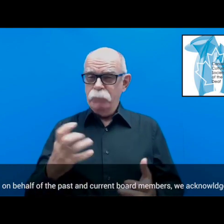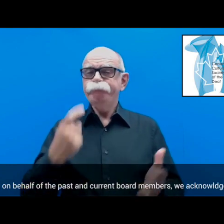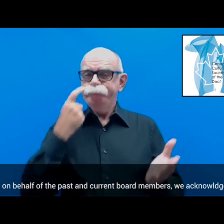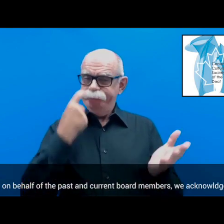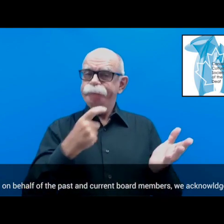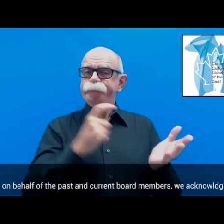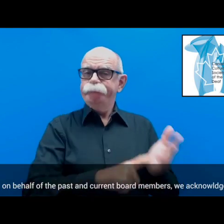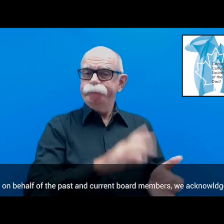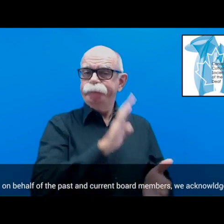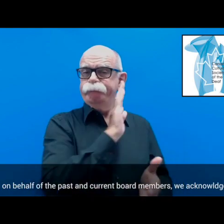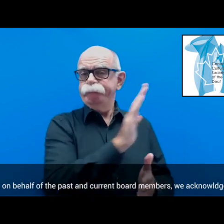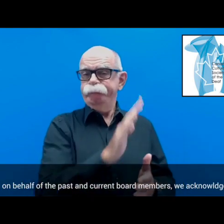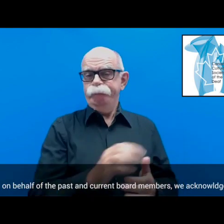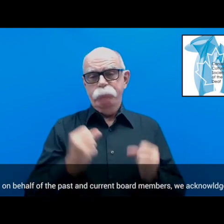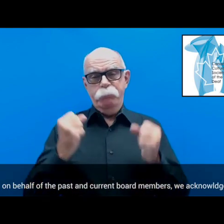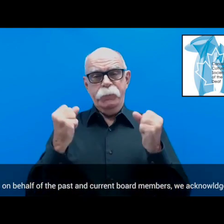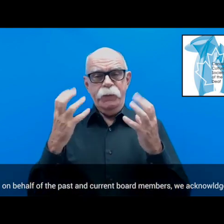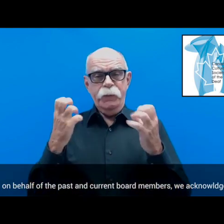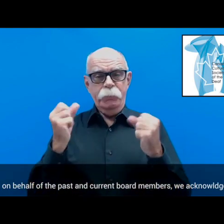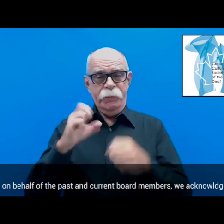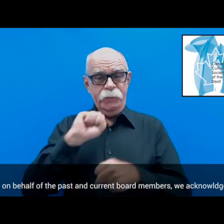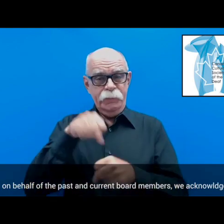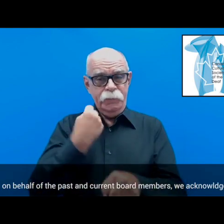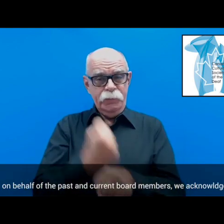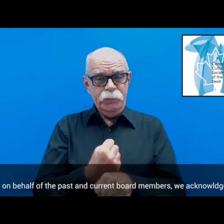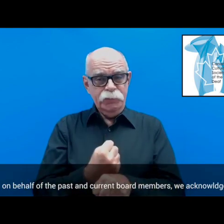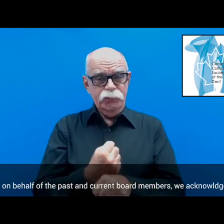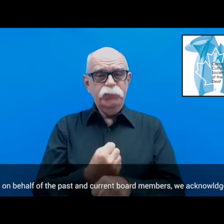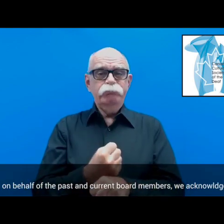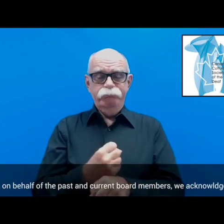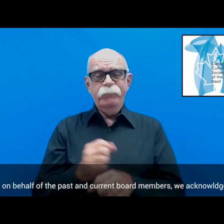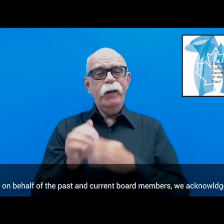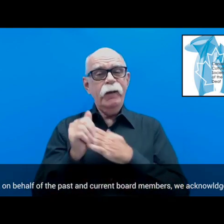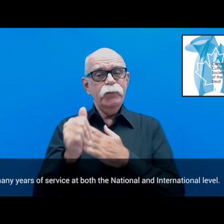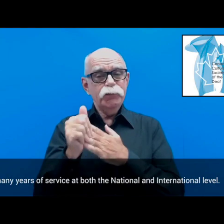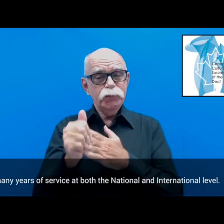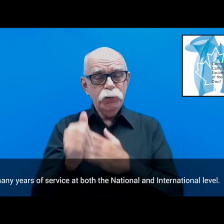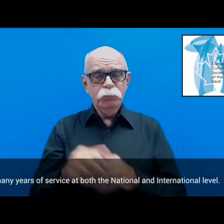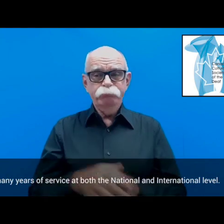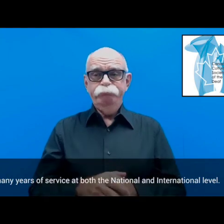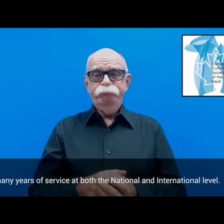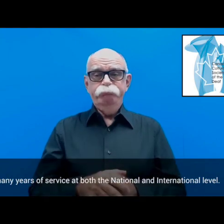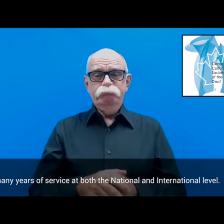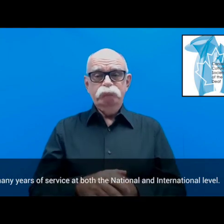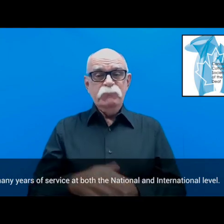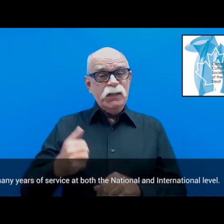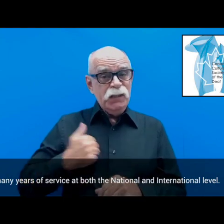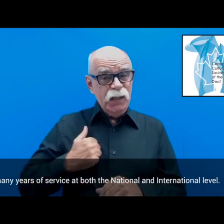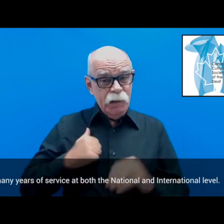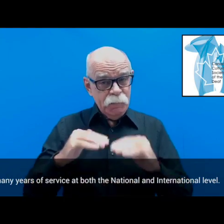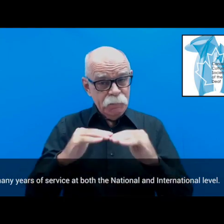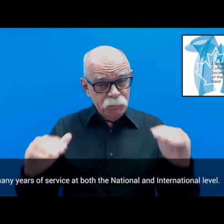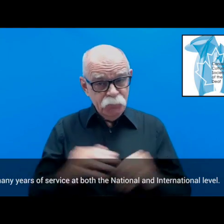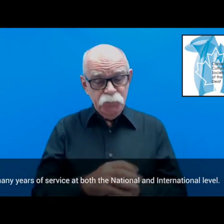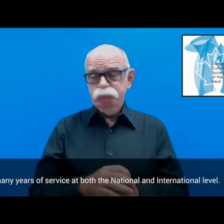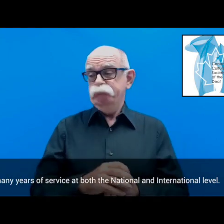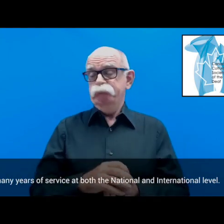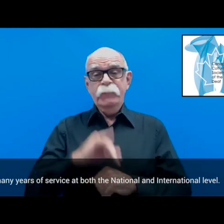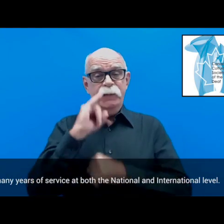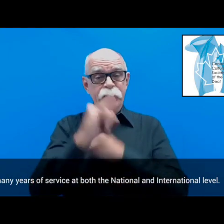Again, on behalf of past and current board members, we acknowledge the many years of service at both the national